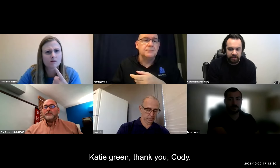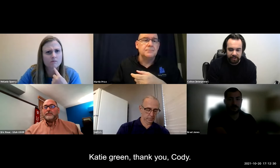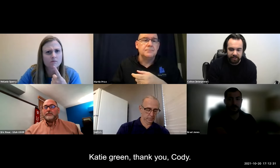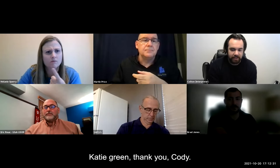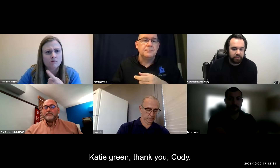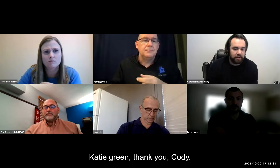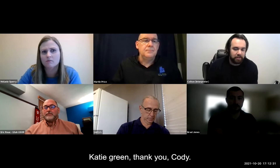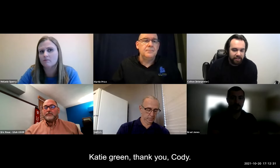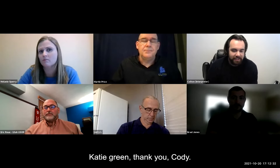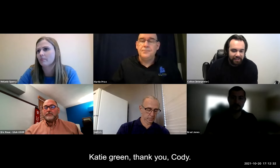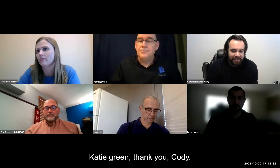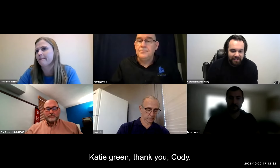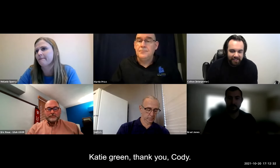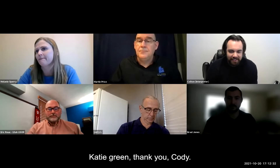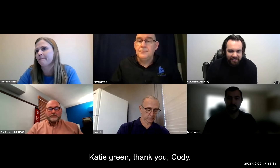Katie Green. Thank you, Cody.